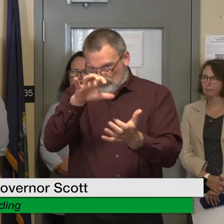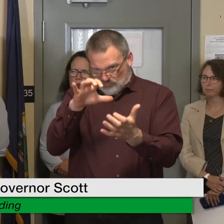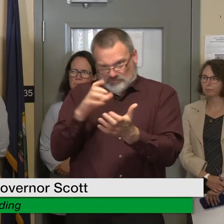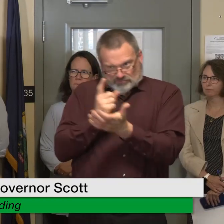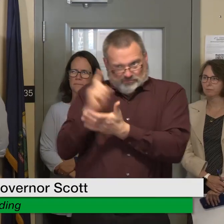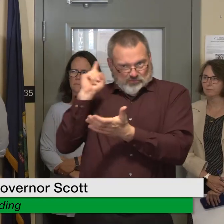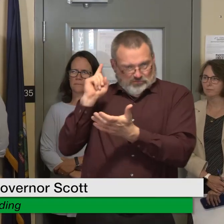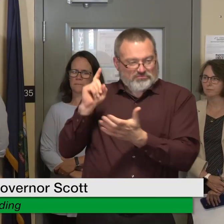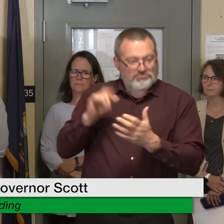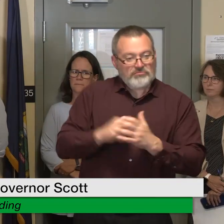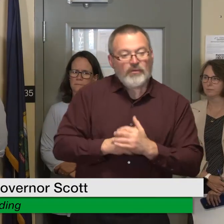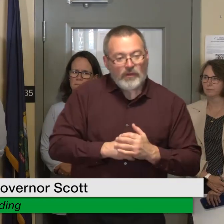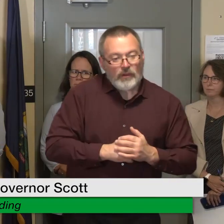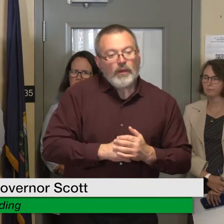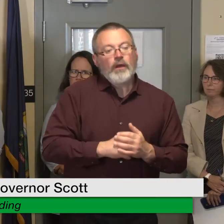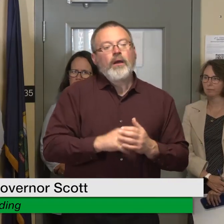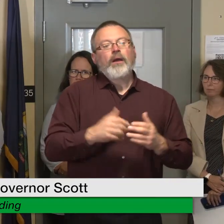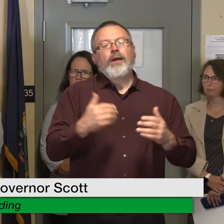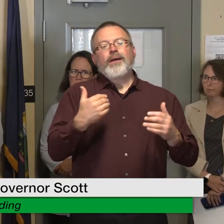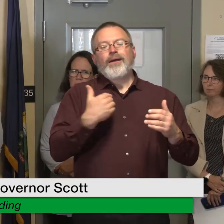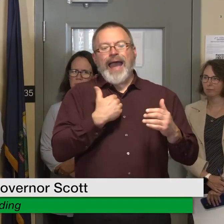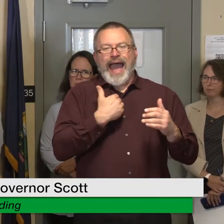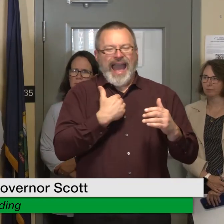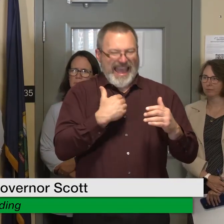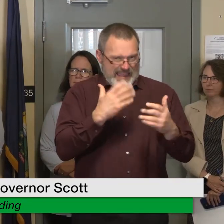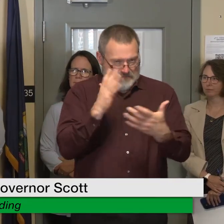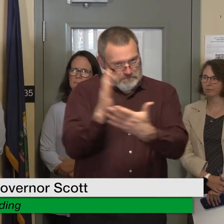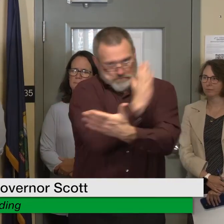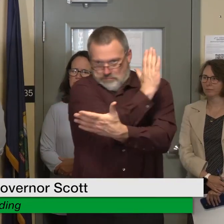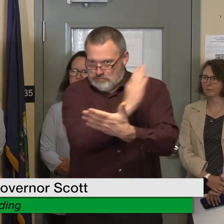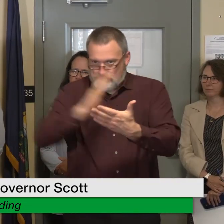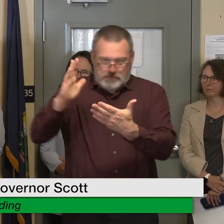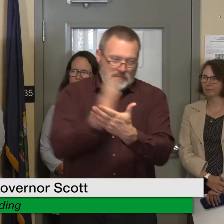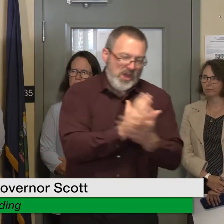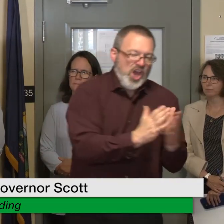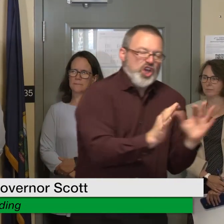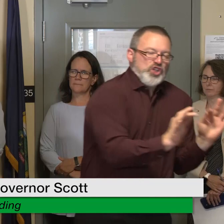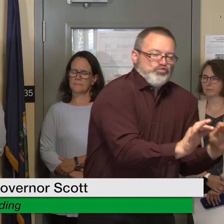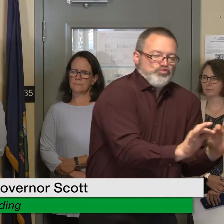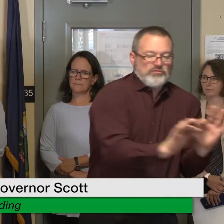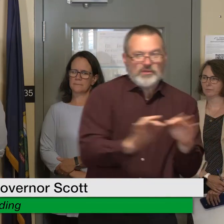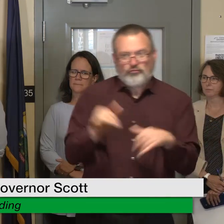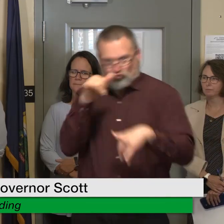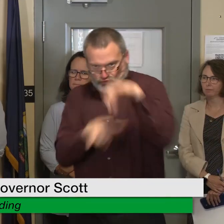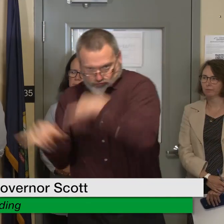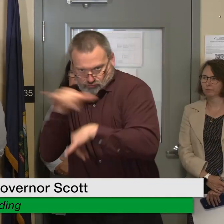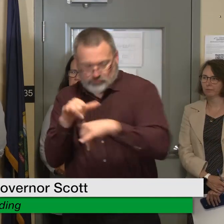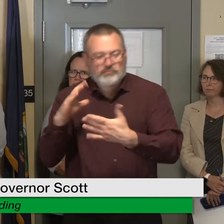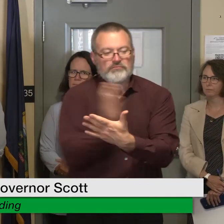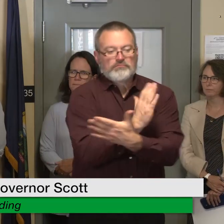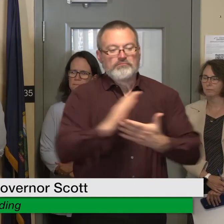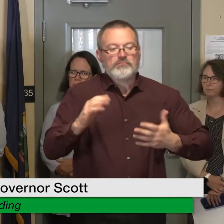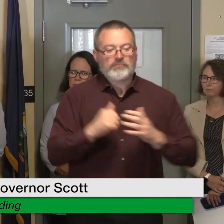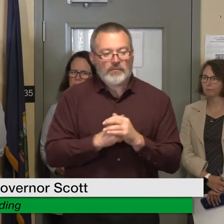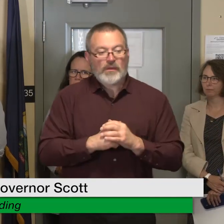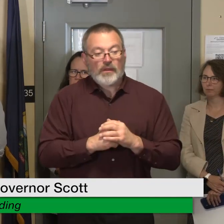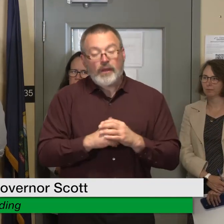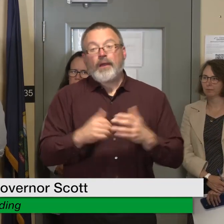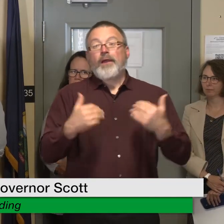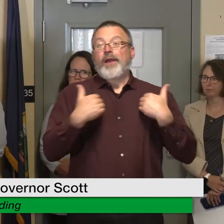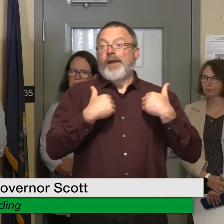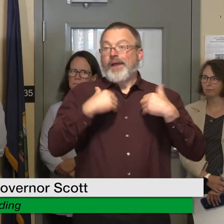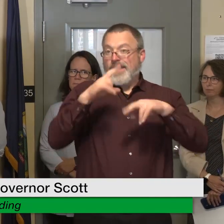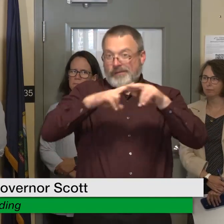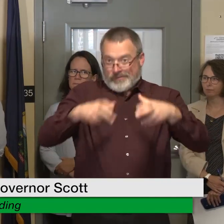reports range from minor flooding to major structural damage. Emergency management is also assisting businesses and farms to report